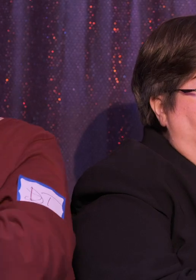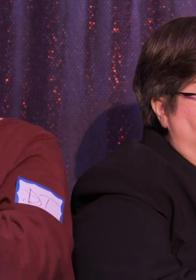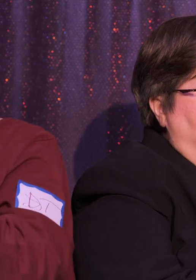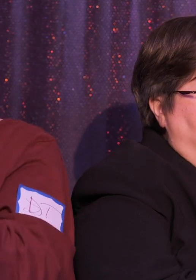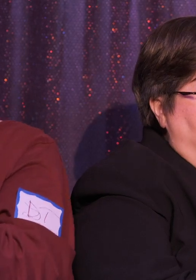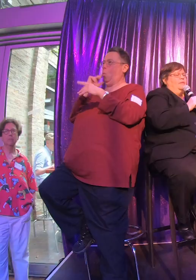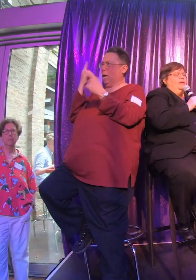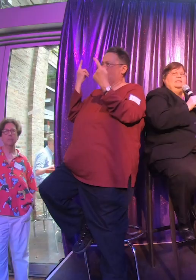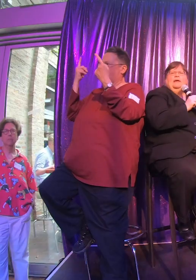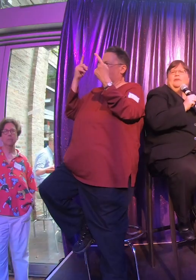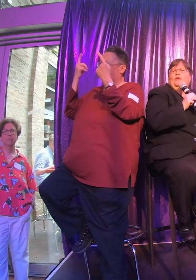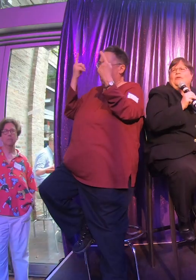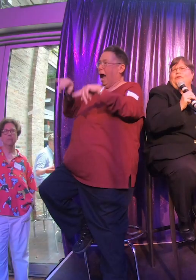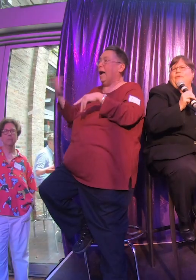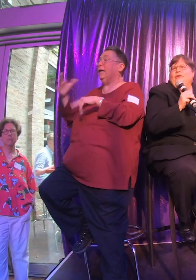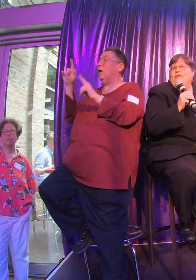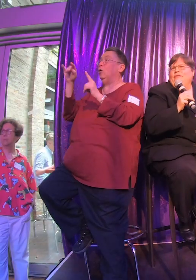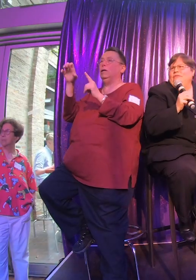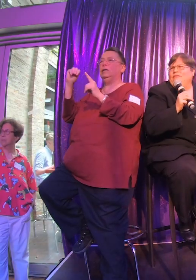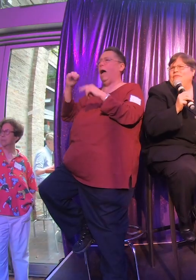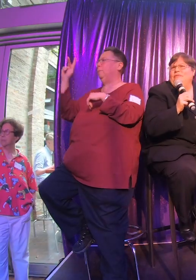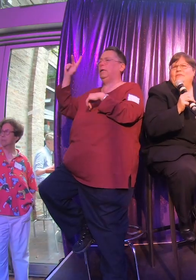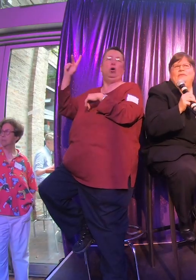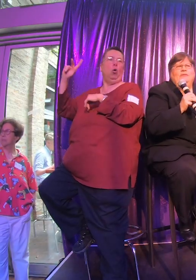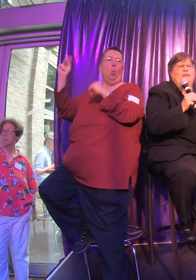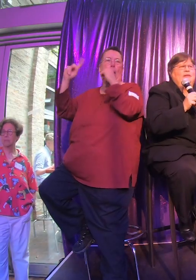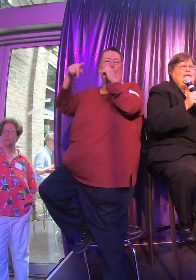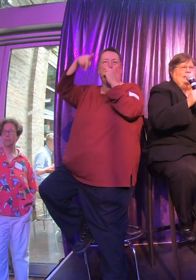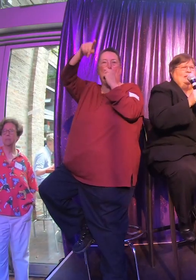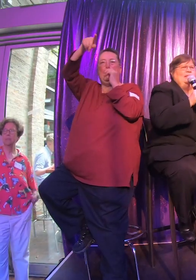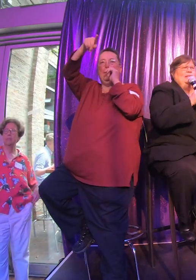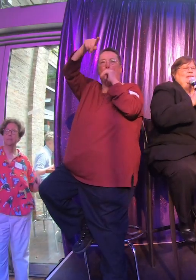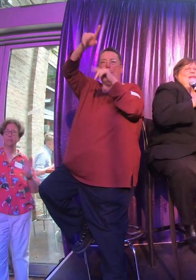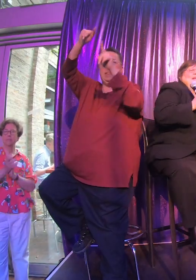got here. Tom Keol, are you here?